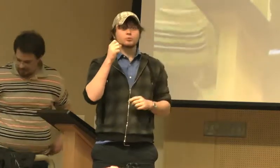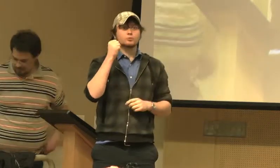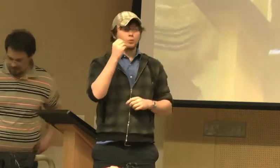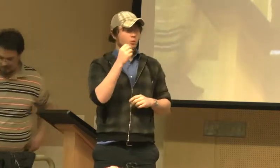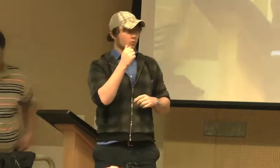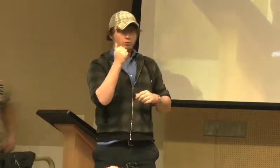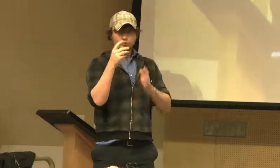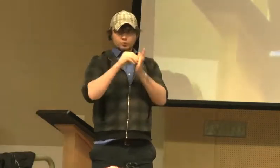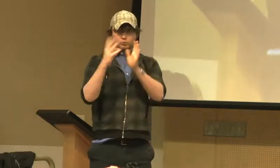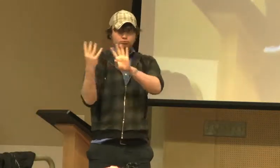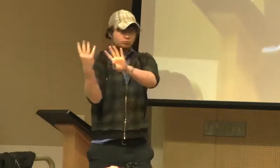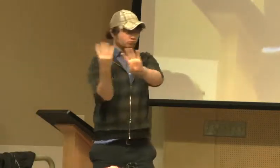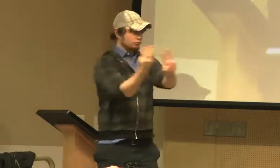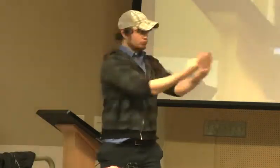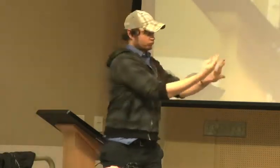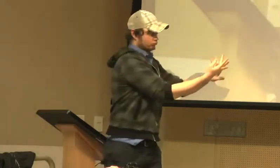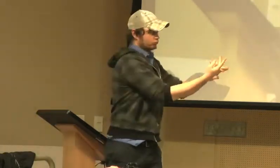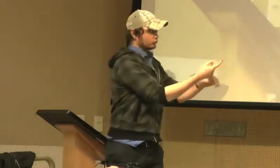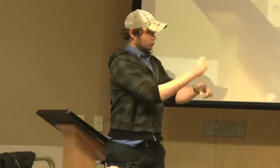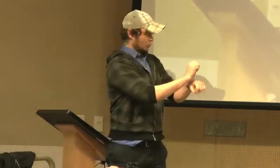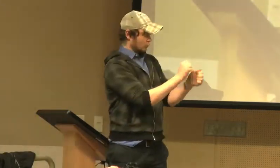program, as well as a tutor.